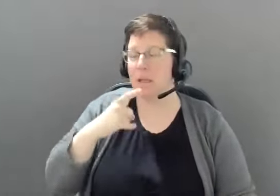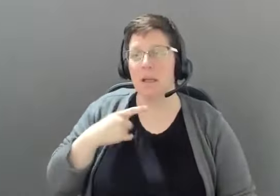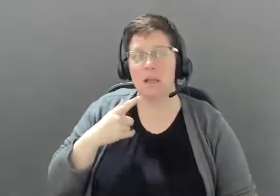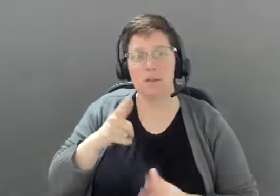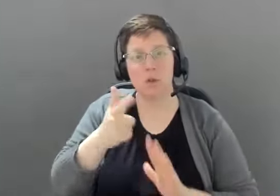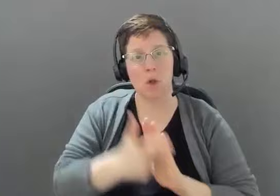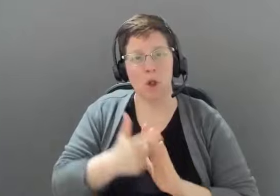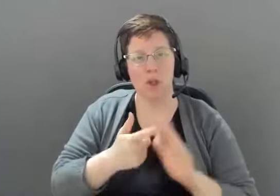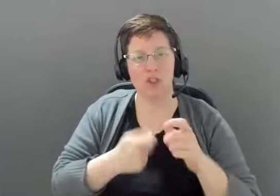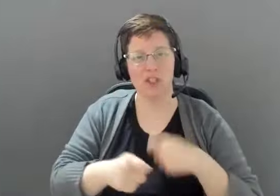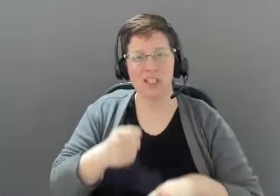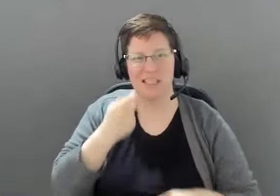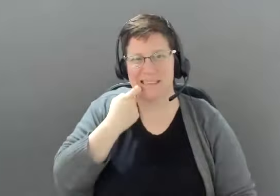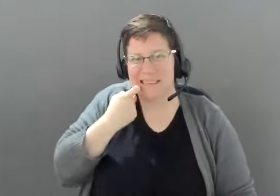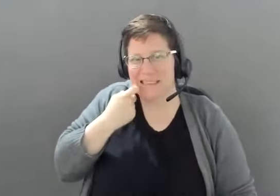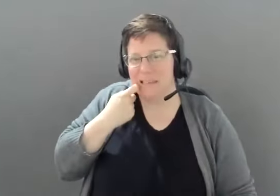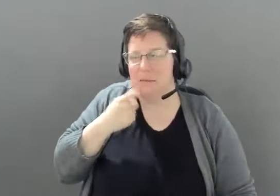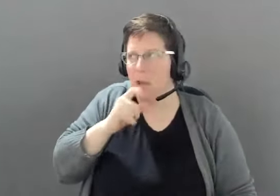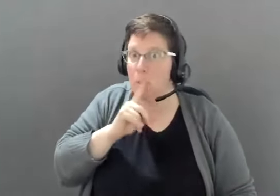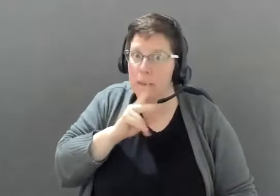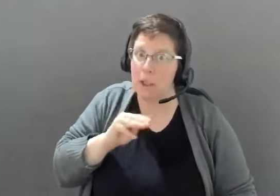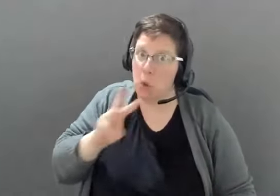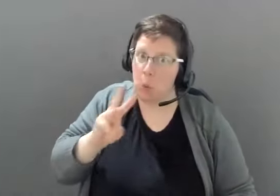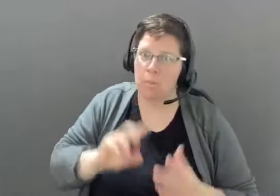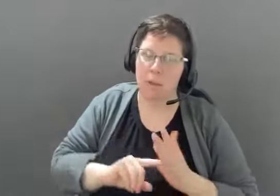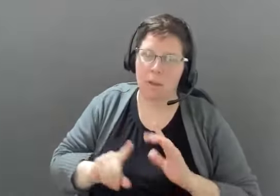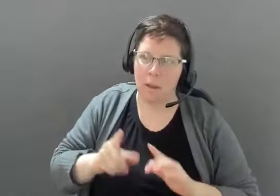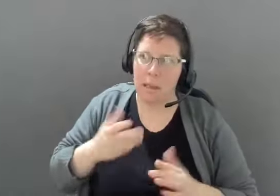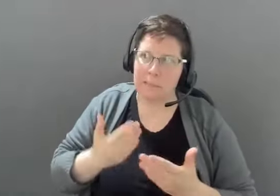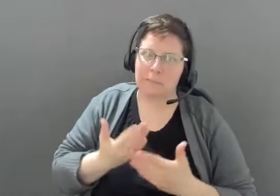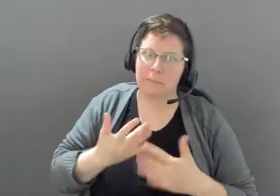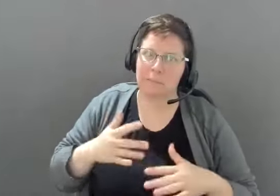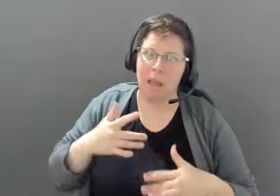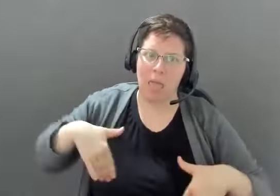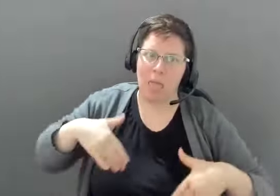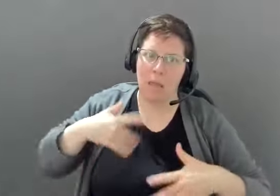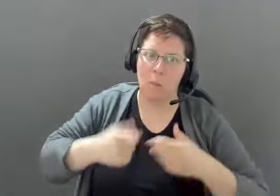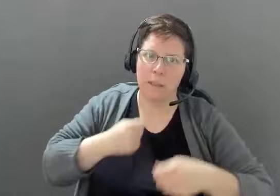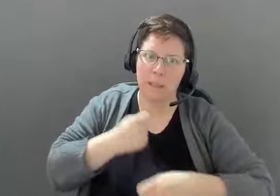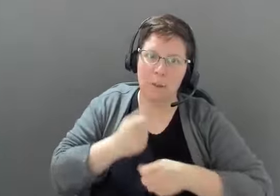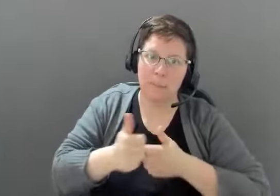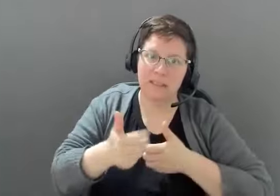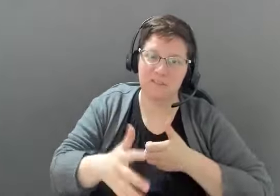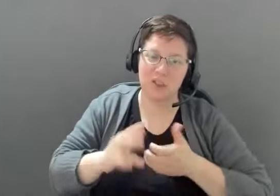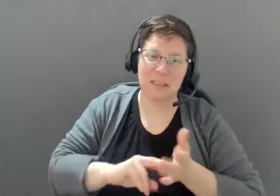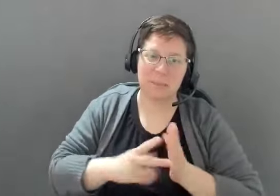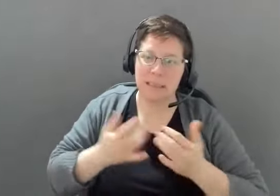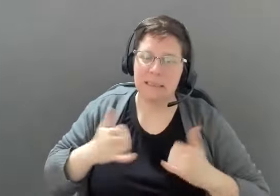still, they're not that new, but they're still relatively new, right? Like they're not even a year old. There's probably still some legwork that needs to